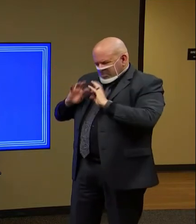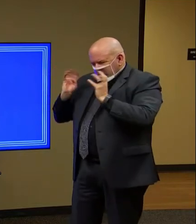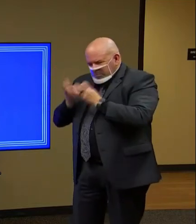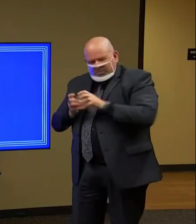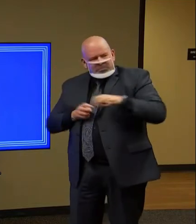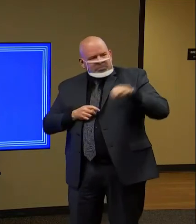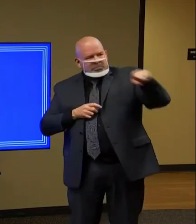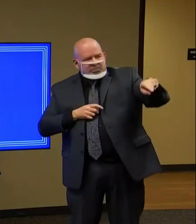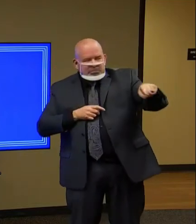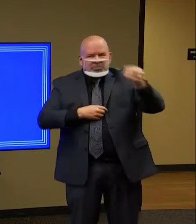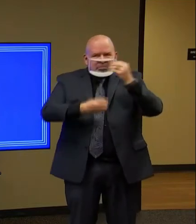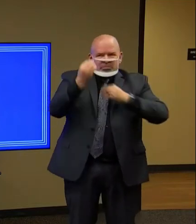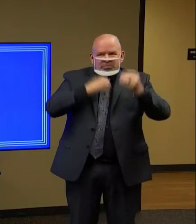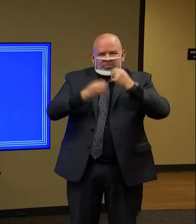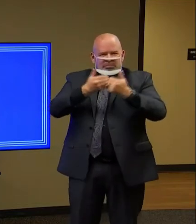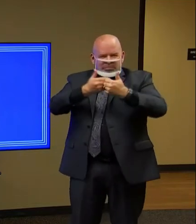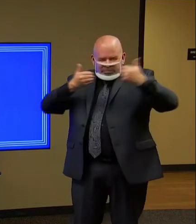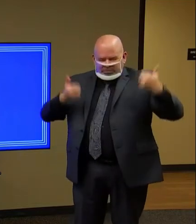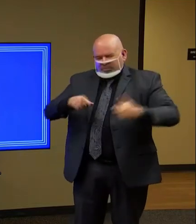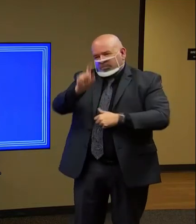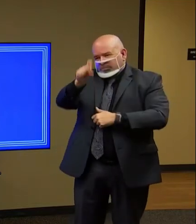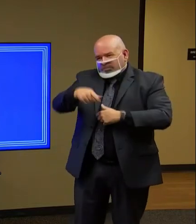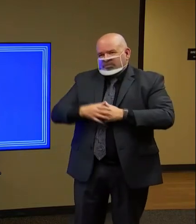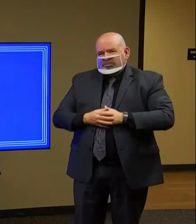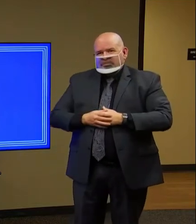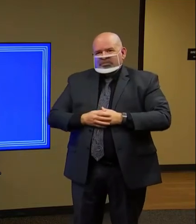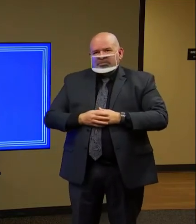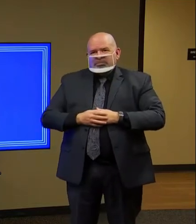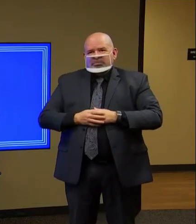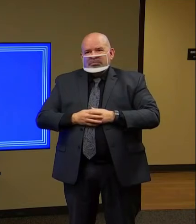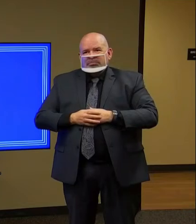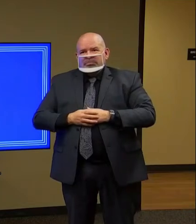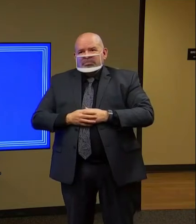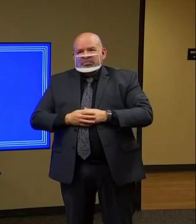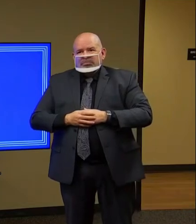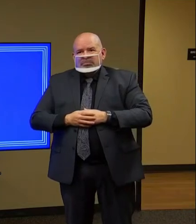your table. And there's a full guidance at